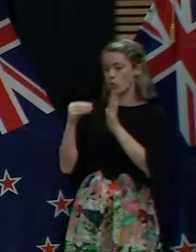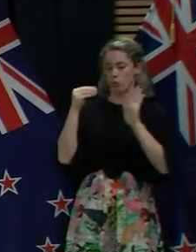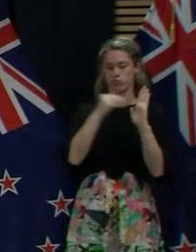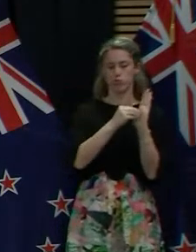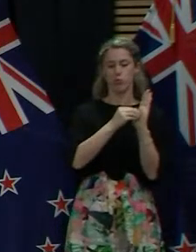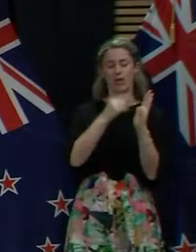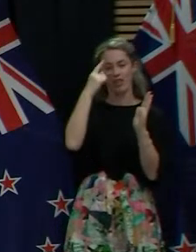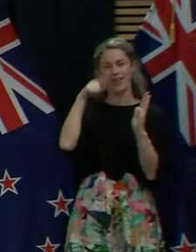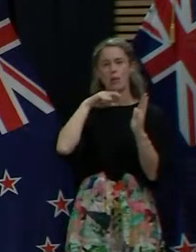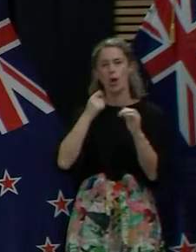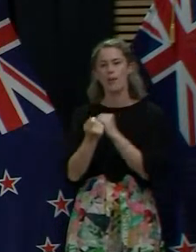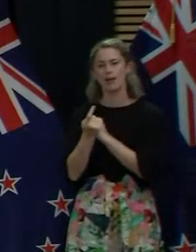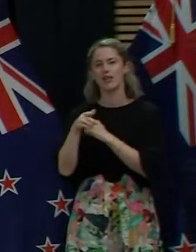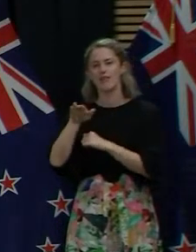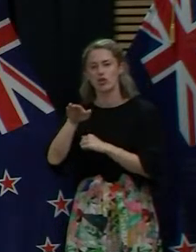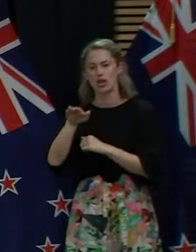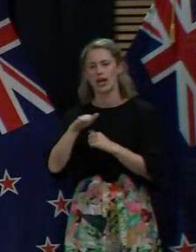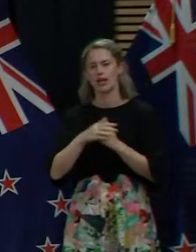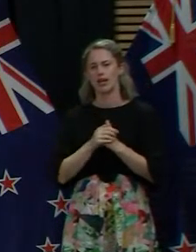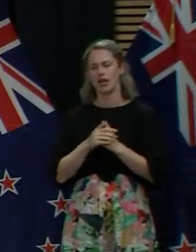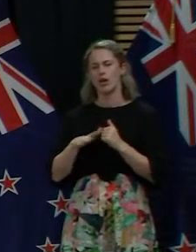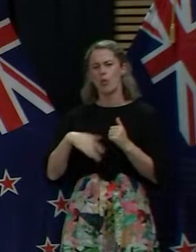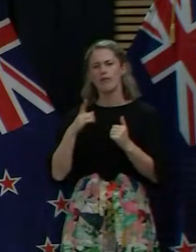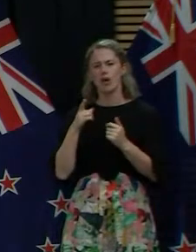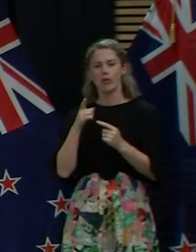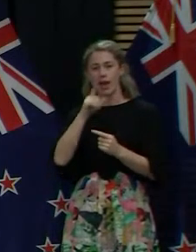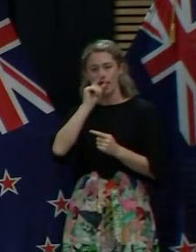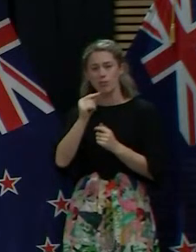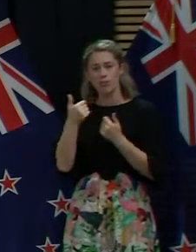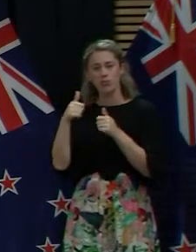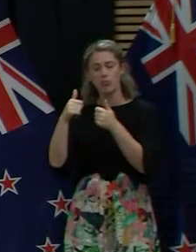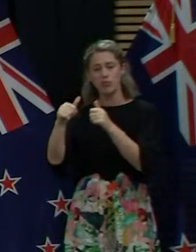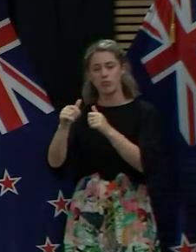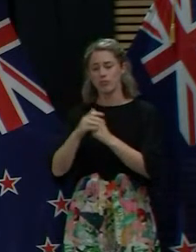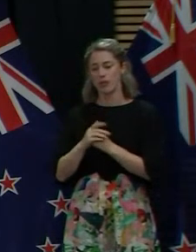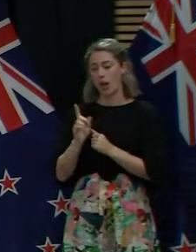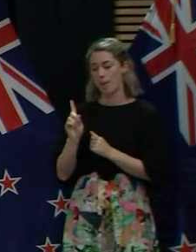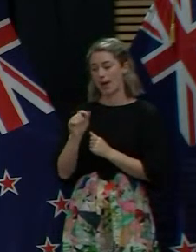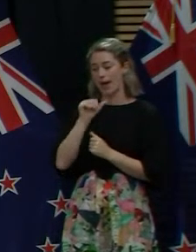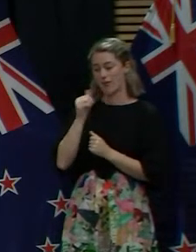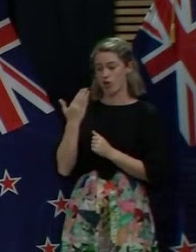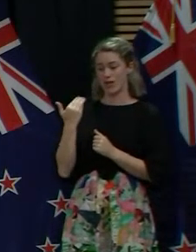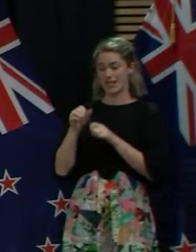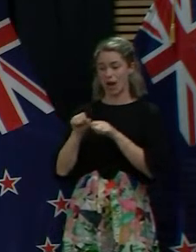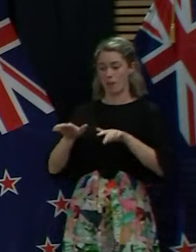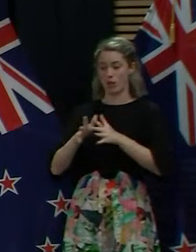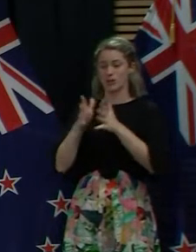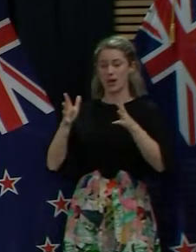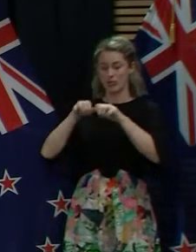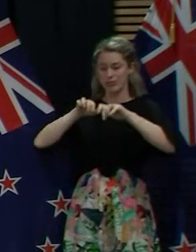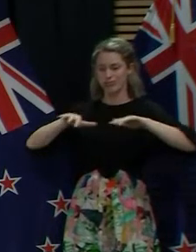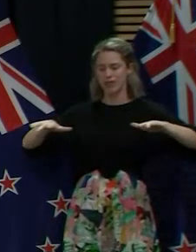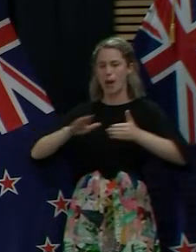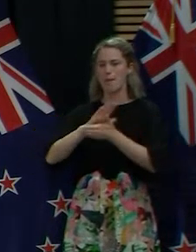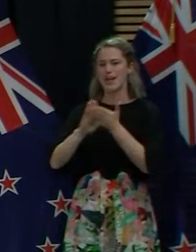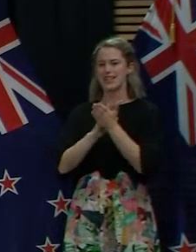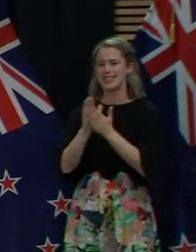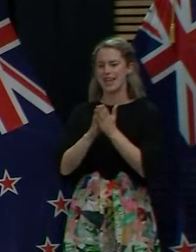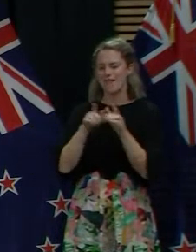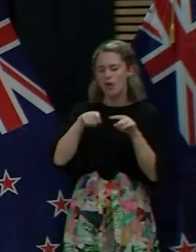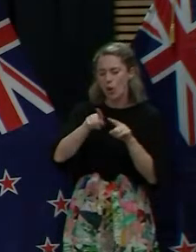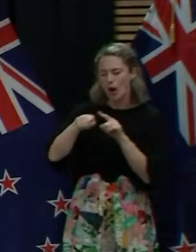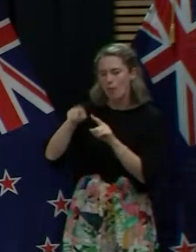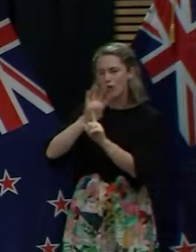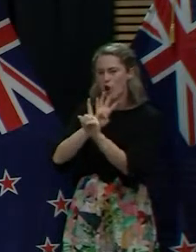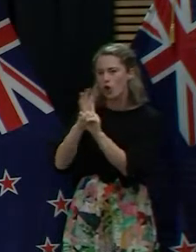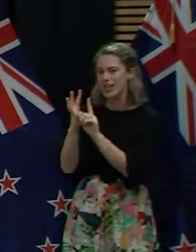pretty realistic benchmark to set. Nonetheless, had that outbreak been much larger, then it would have been less effective.